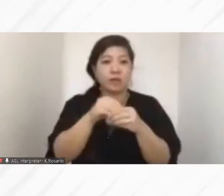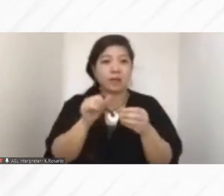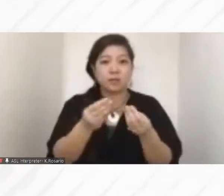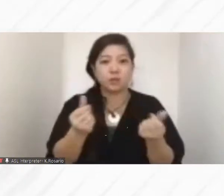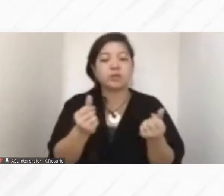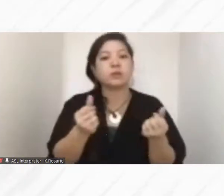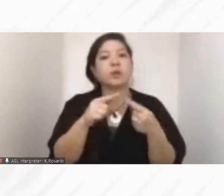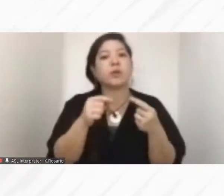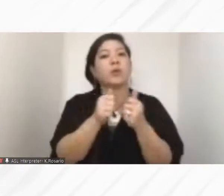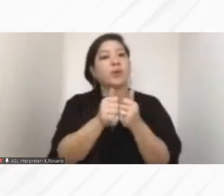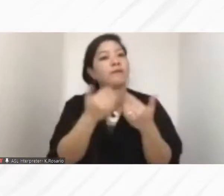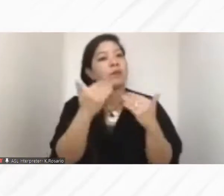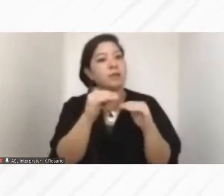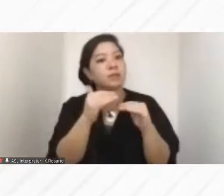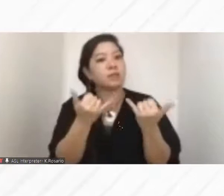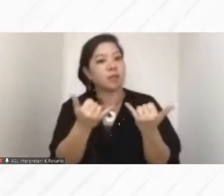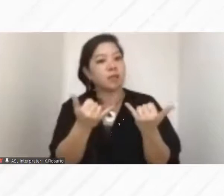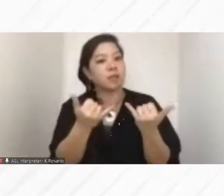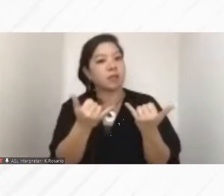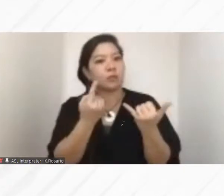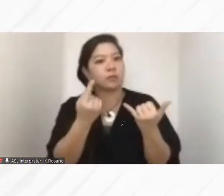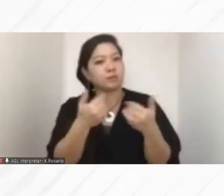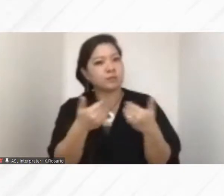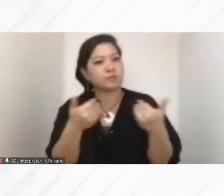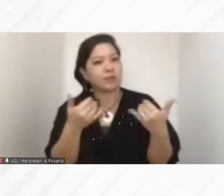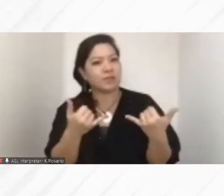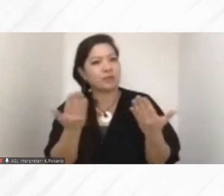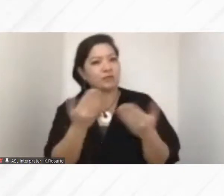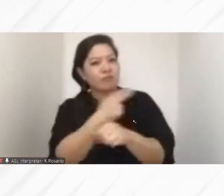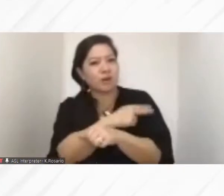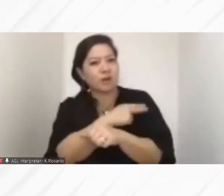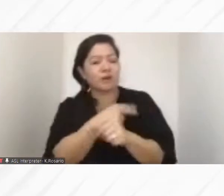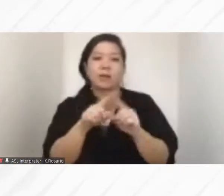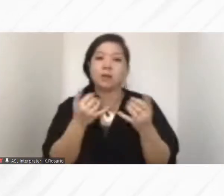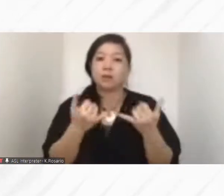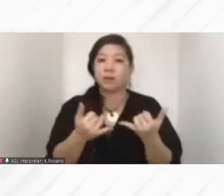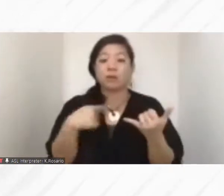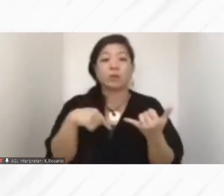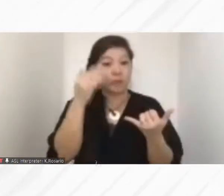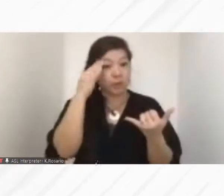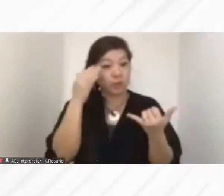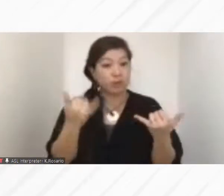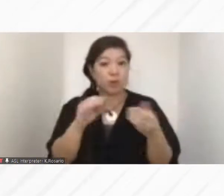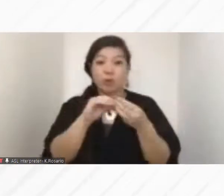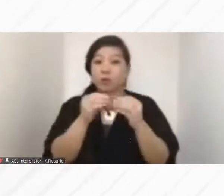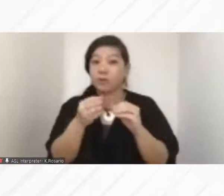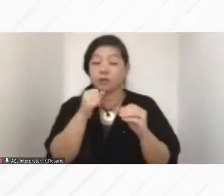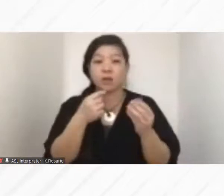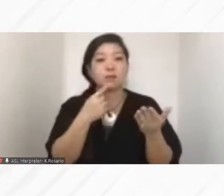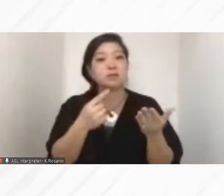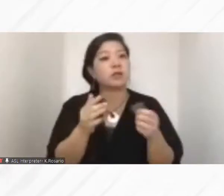especially with limited capacity. These are the current facts. But as we know, numbers don't tell the full